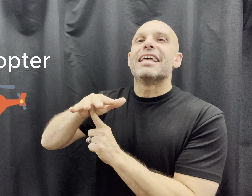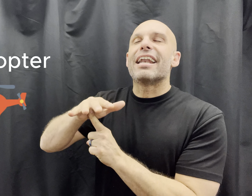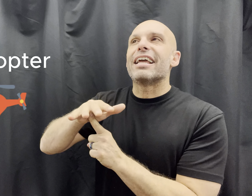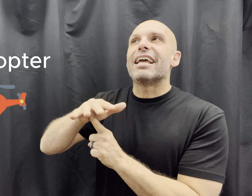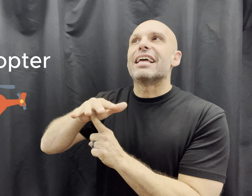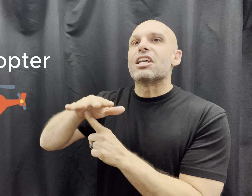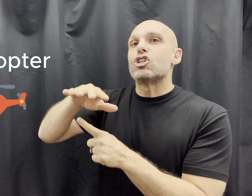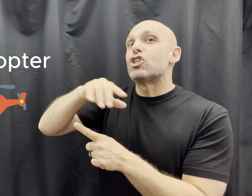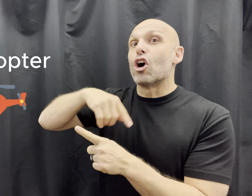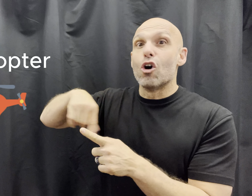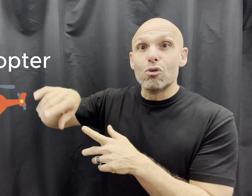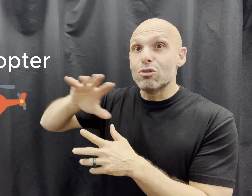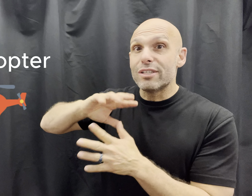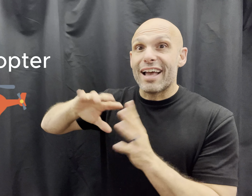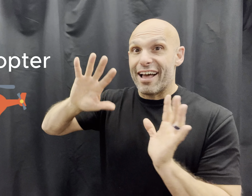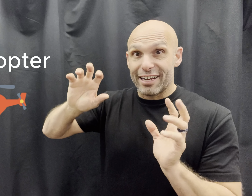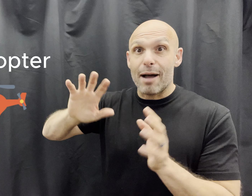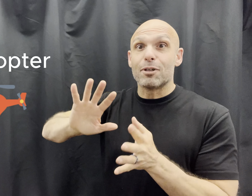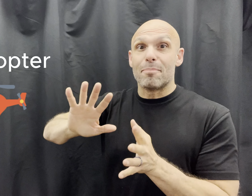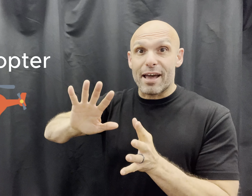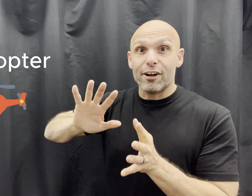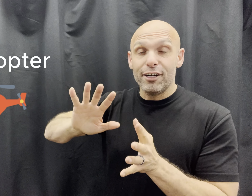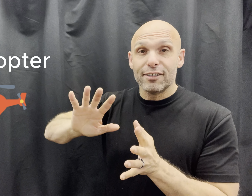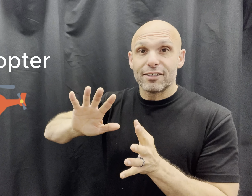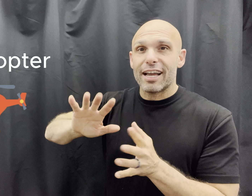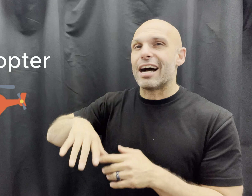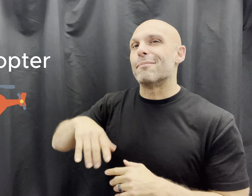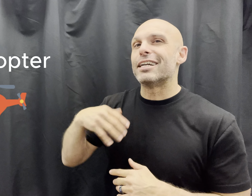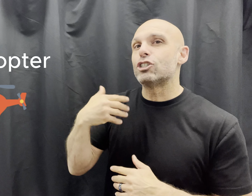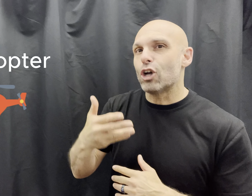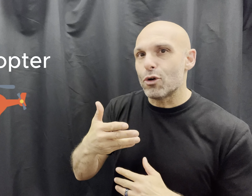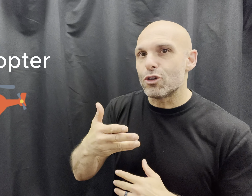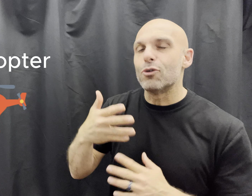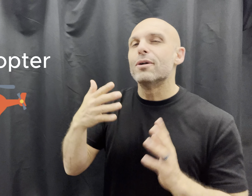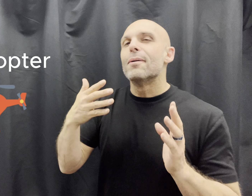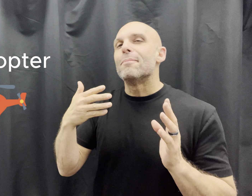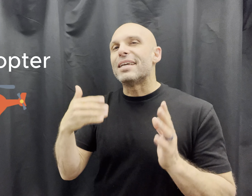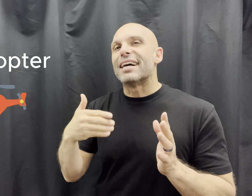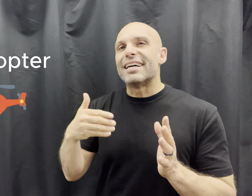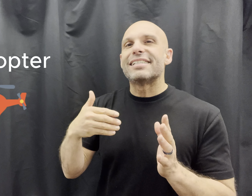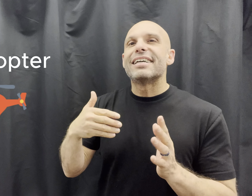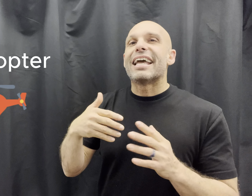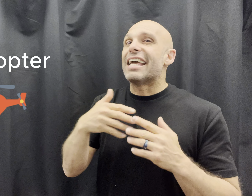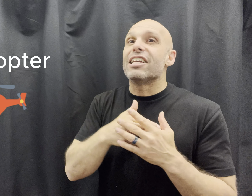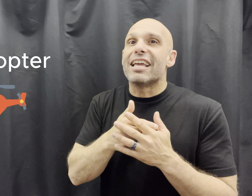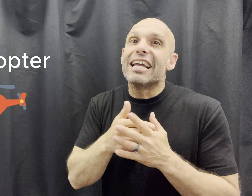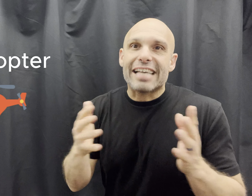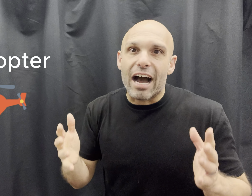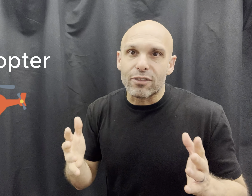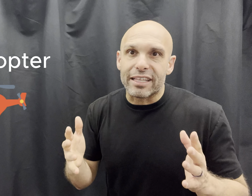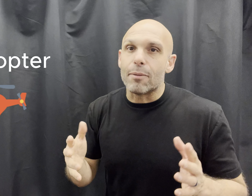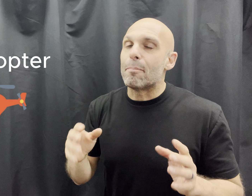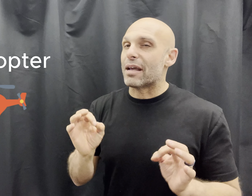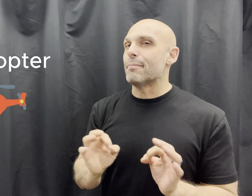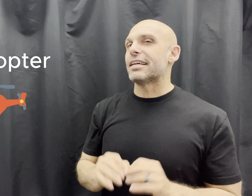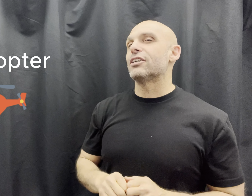that shows helicopter better. Okay, I'm going to show you because it's out there, but I'm telling you